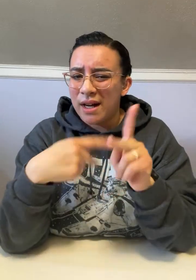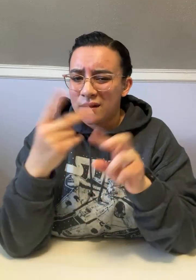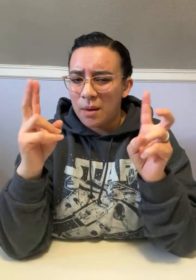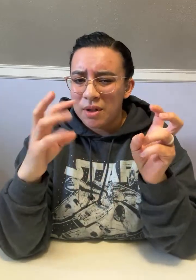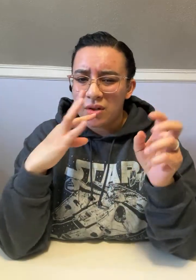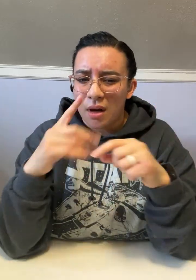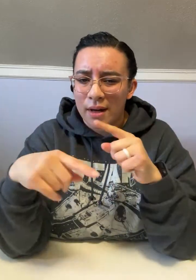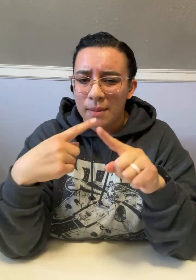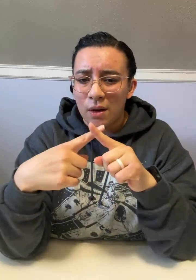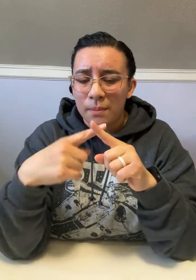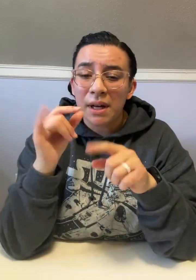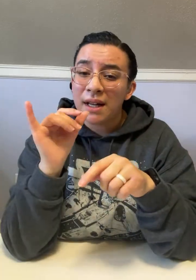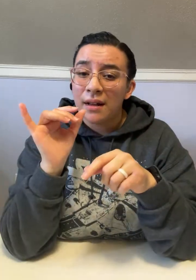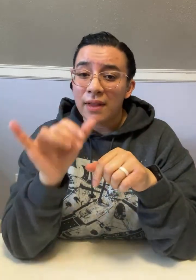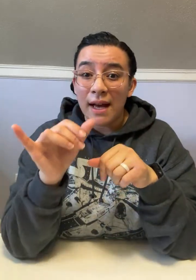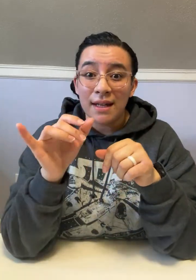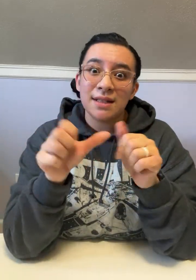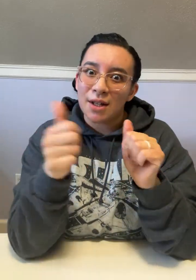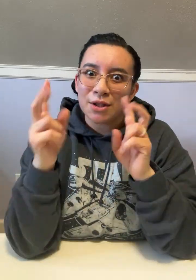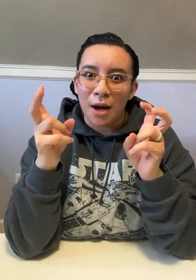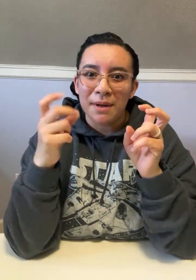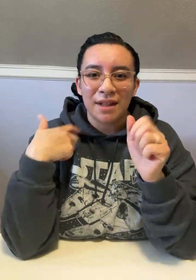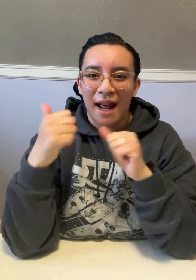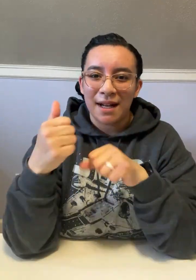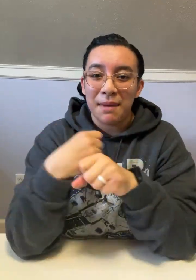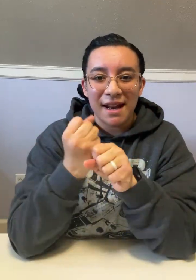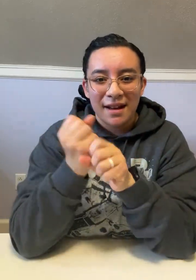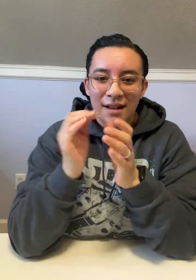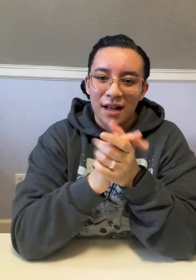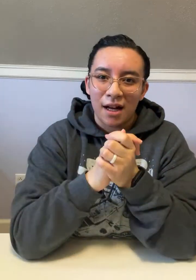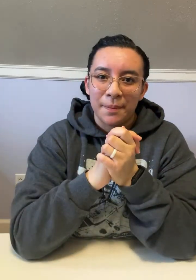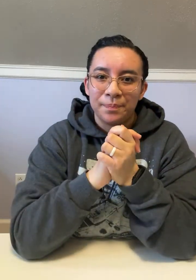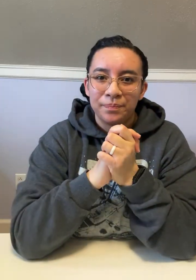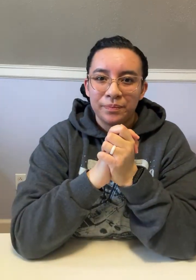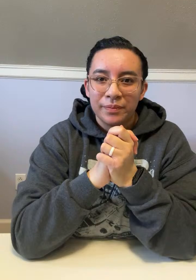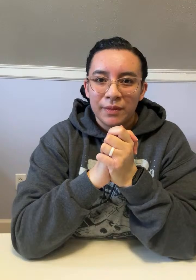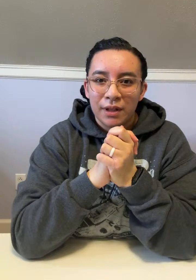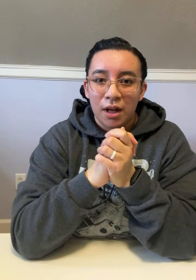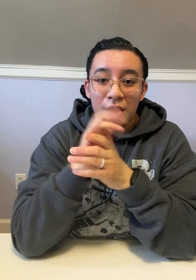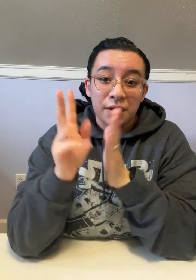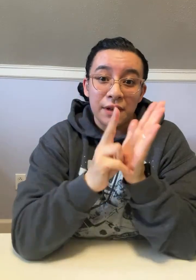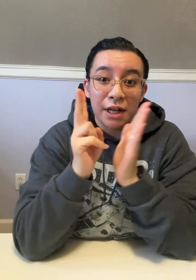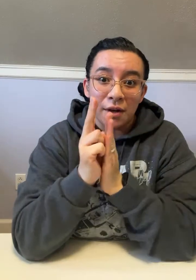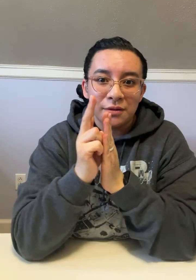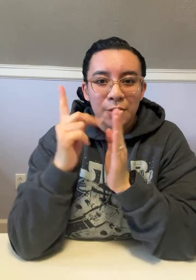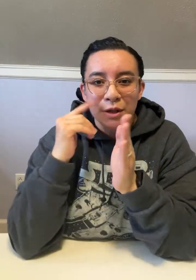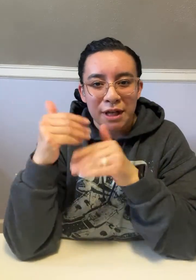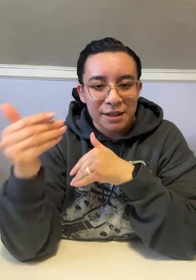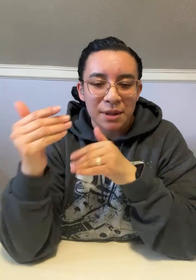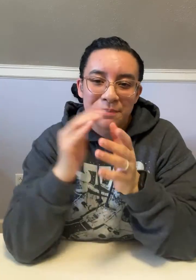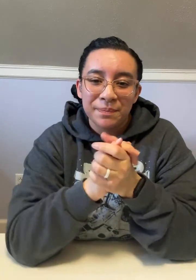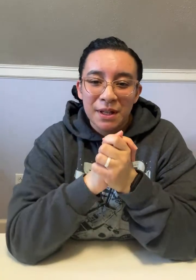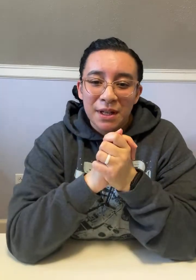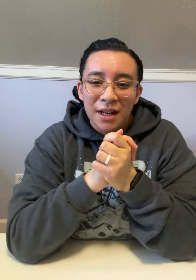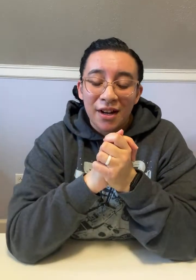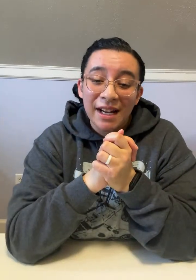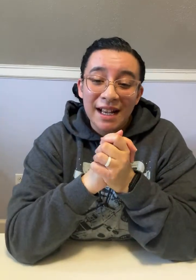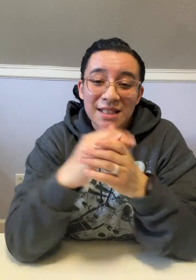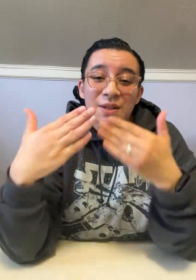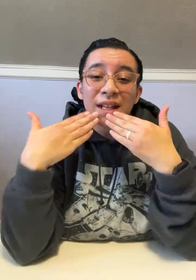what kind of topic you're talking about, but that is another topic that I can make the video for the next one. Alright guys, so thank